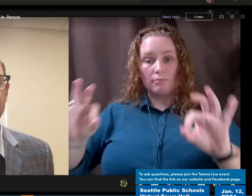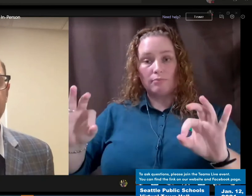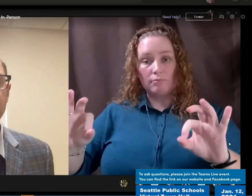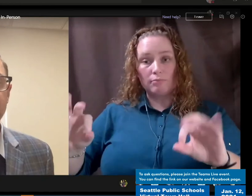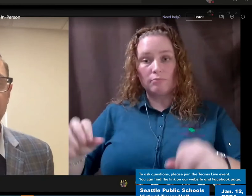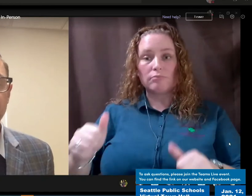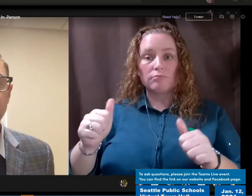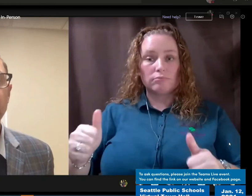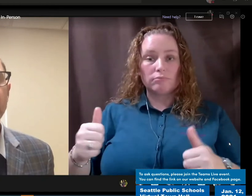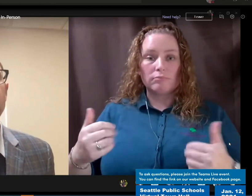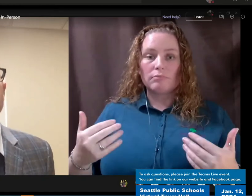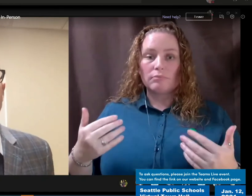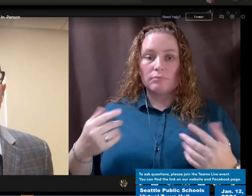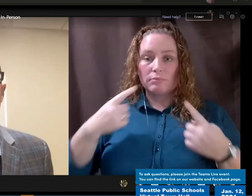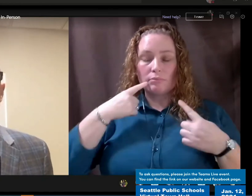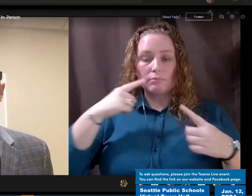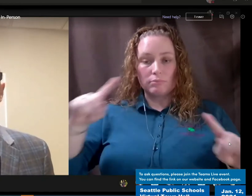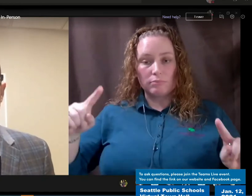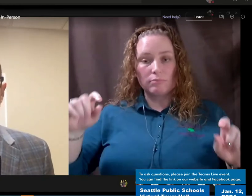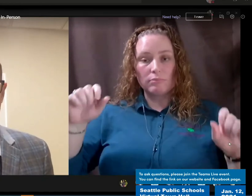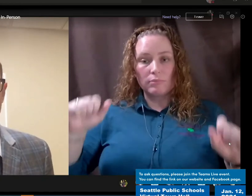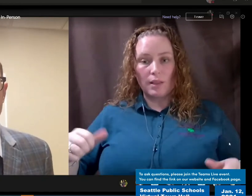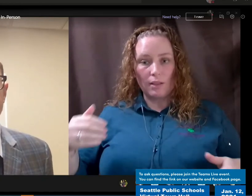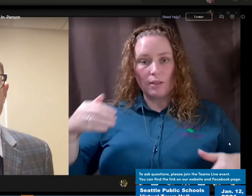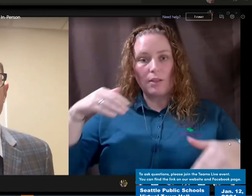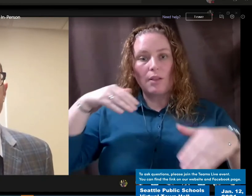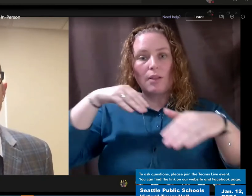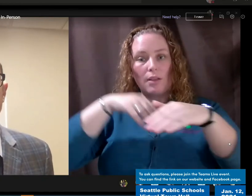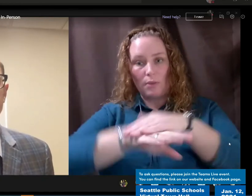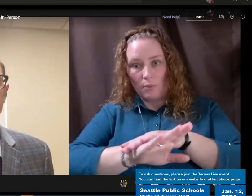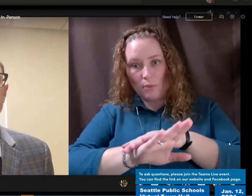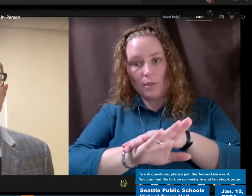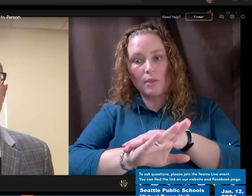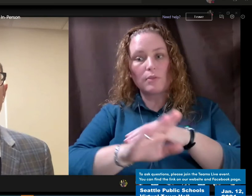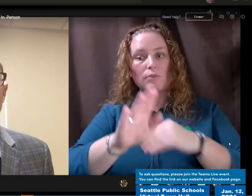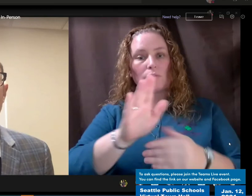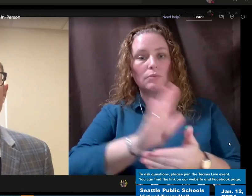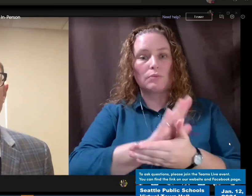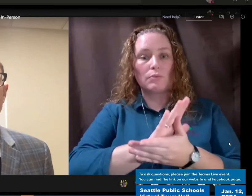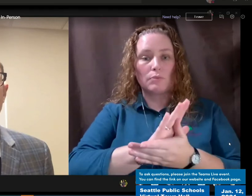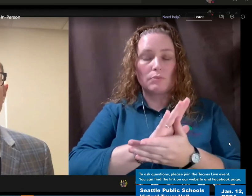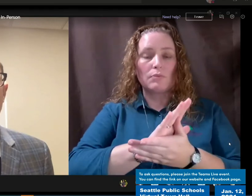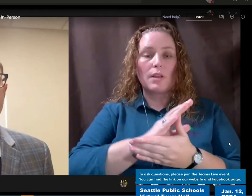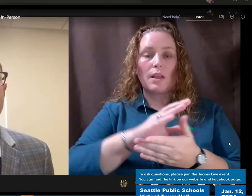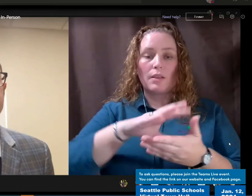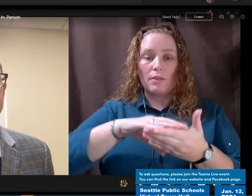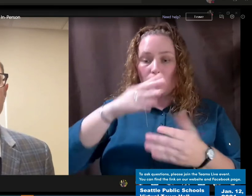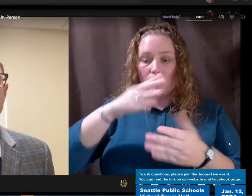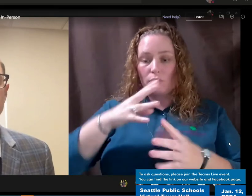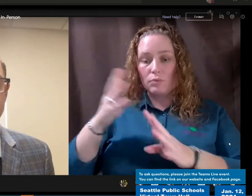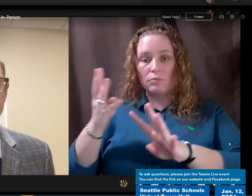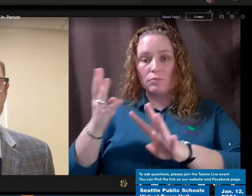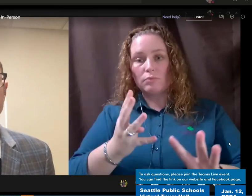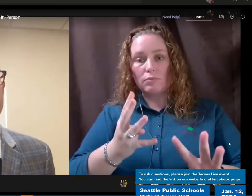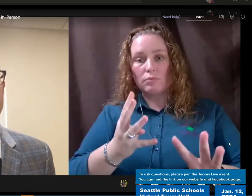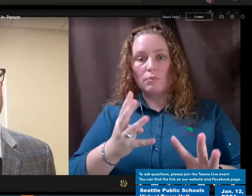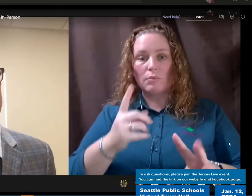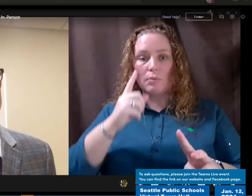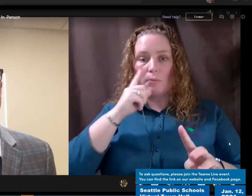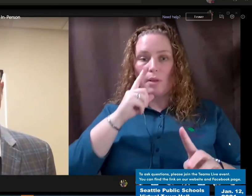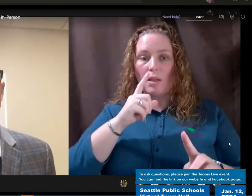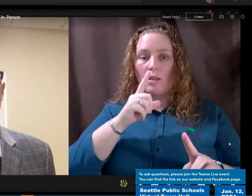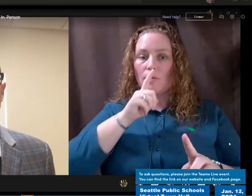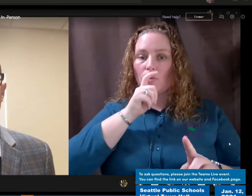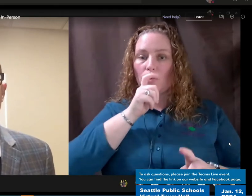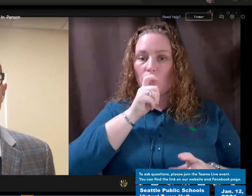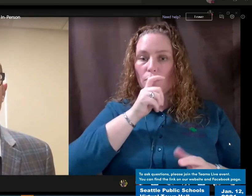is successful, they come on site, we know where that's at. And then as the students come on board, we want to match who's attested